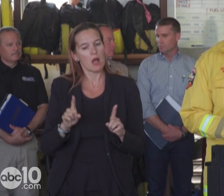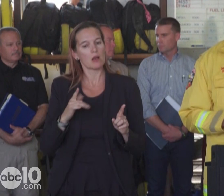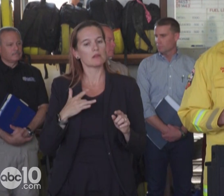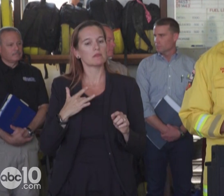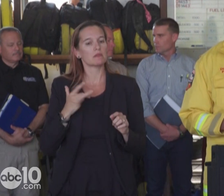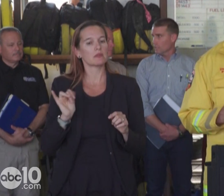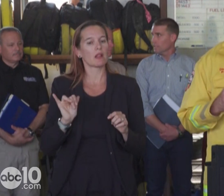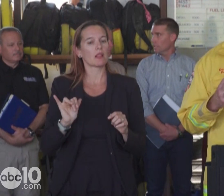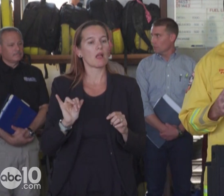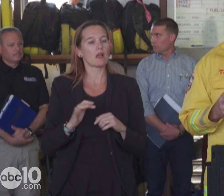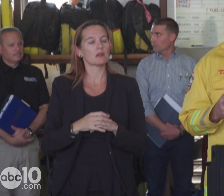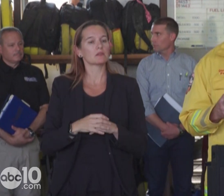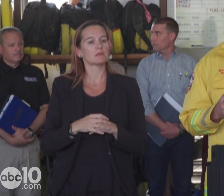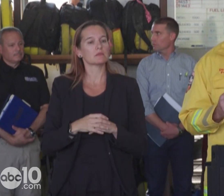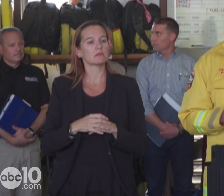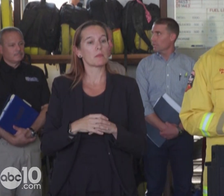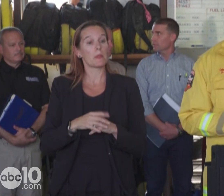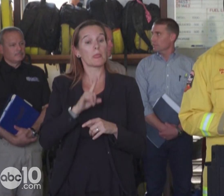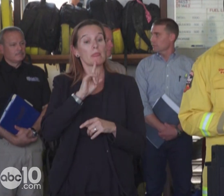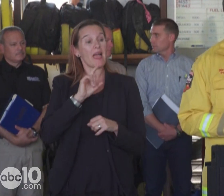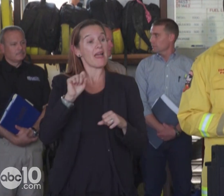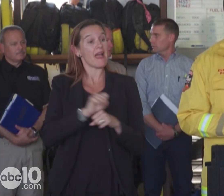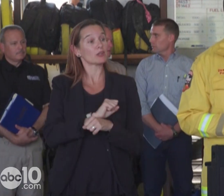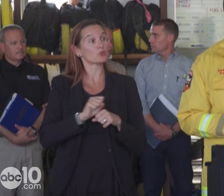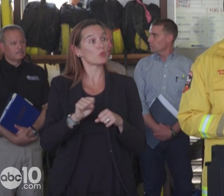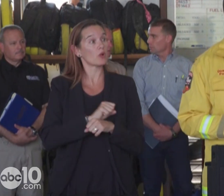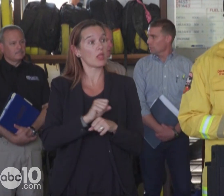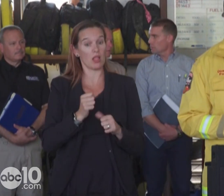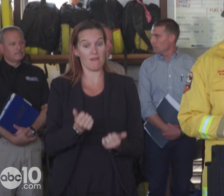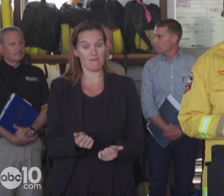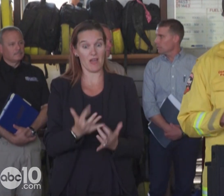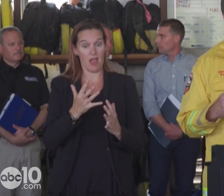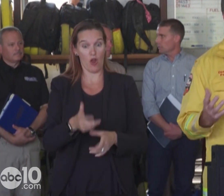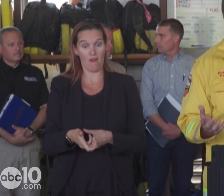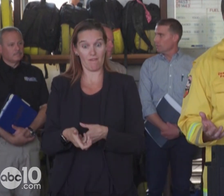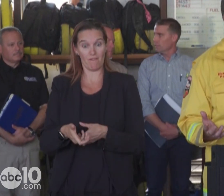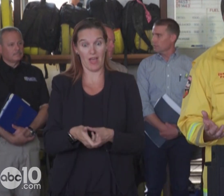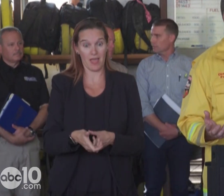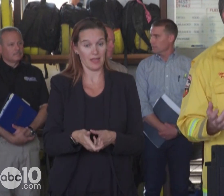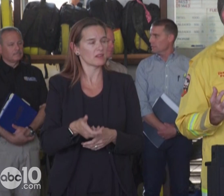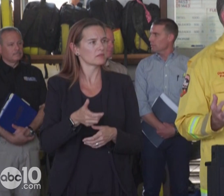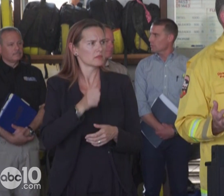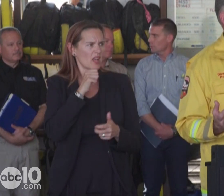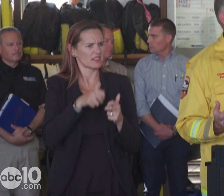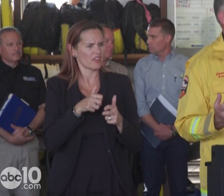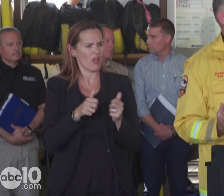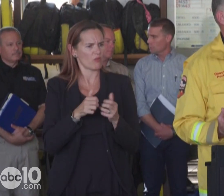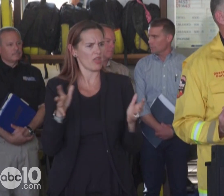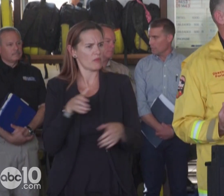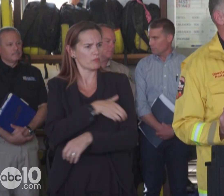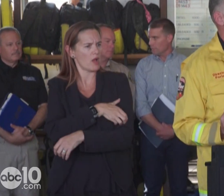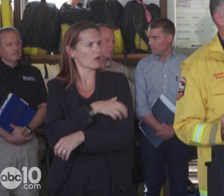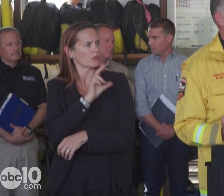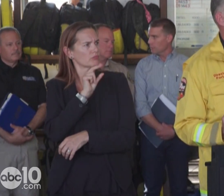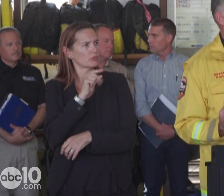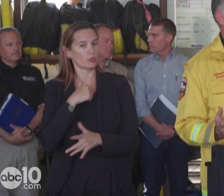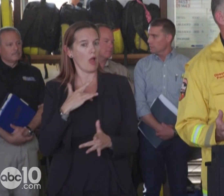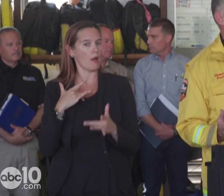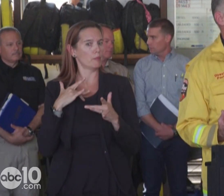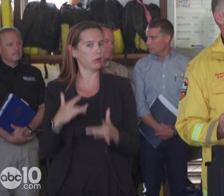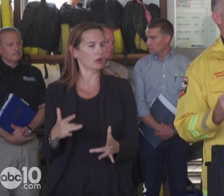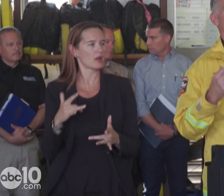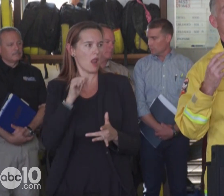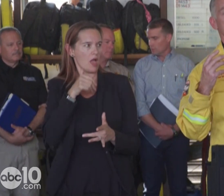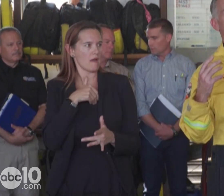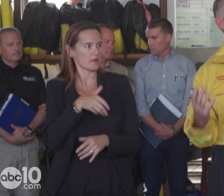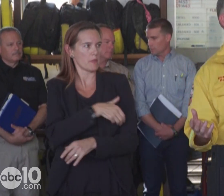the actual act of firefighting is not a difficult process with the power out. We usually are fighting fire with the